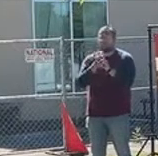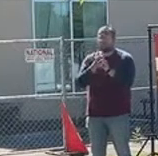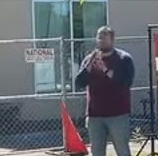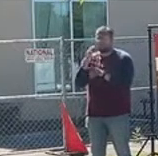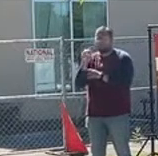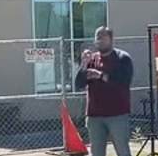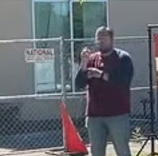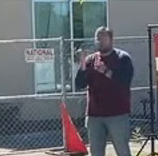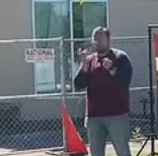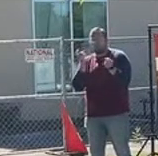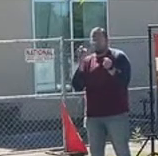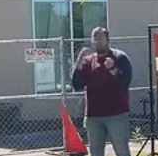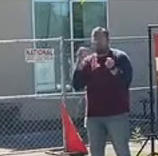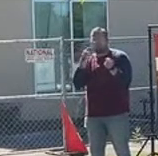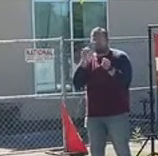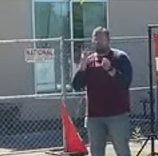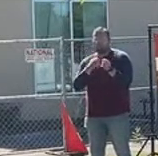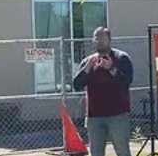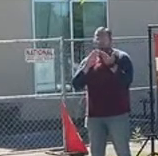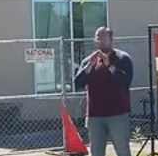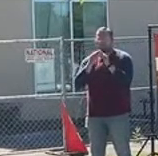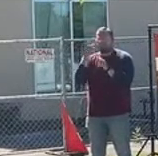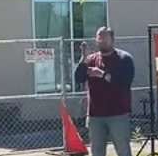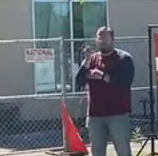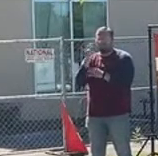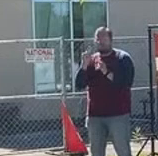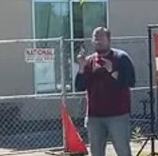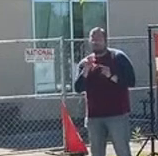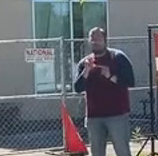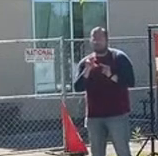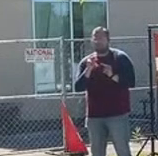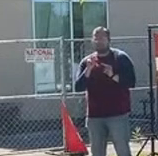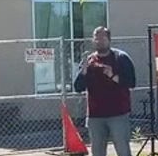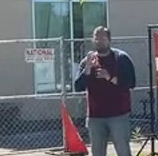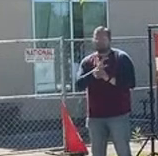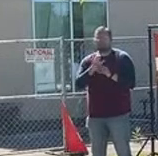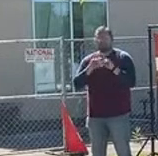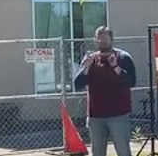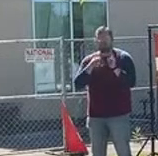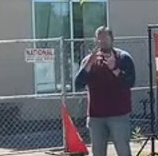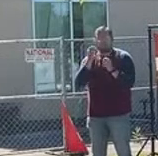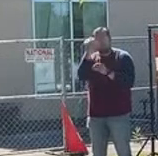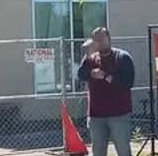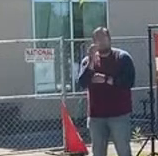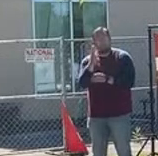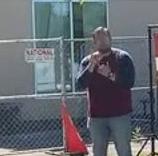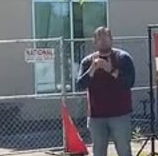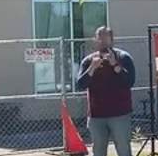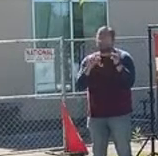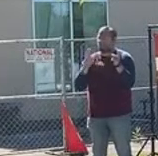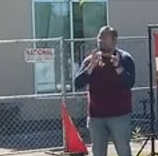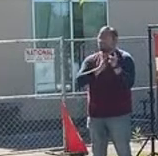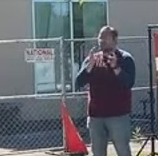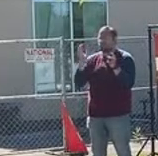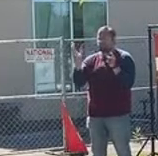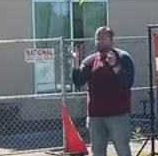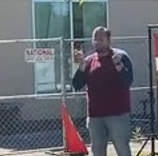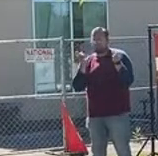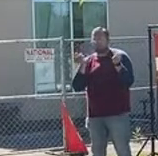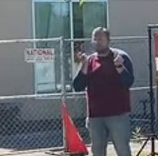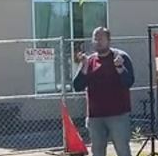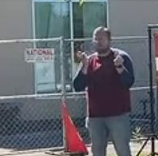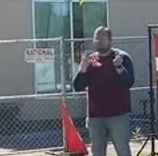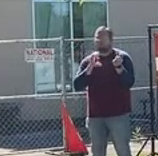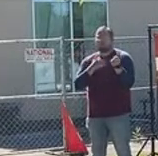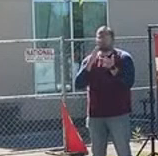three co-chairs for our Community Bond Oversight Committee. But I also want you to know that she was previous board chair of